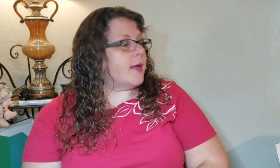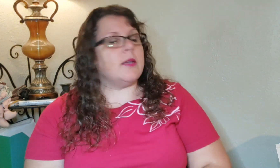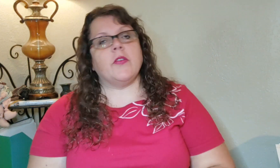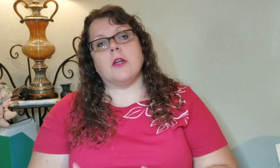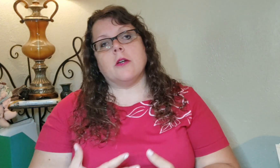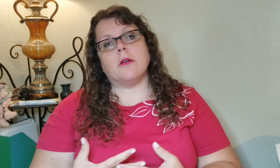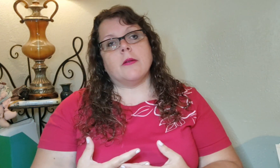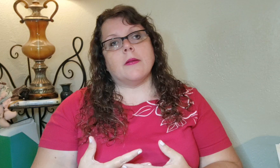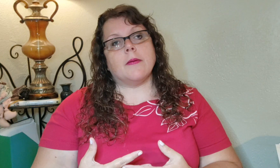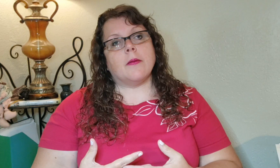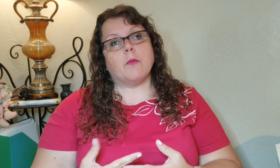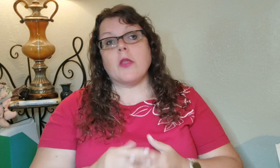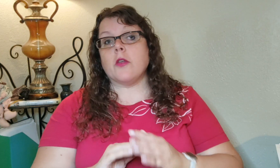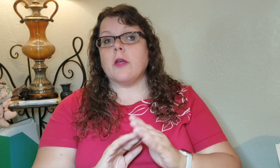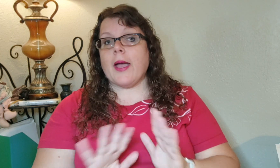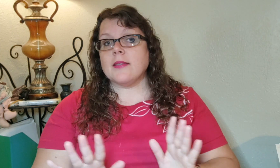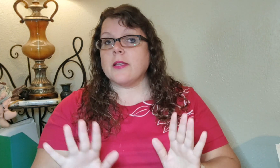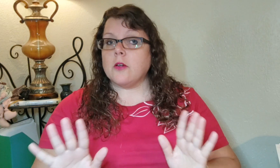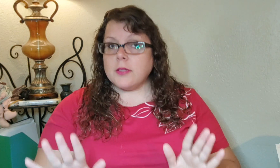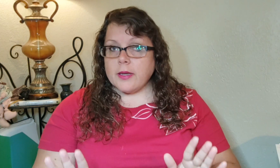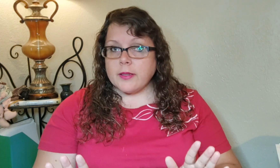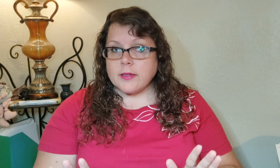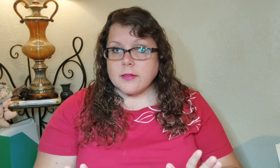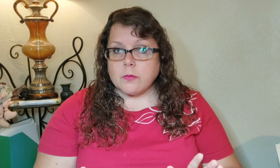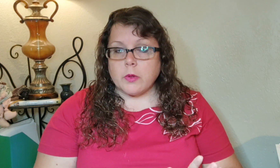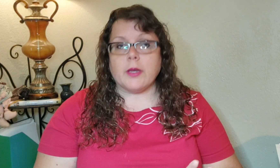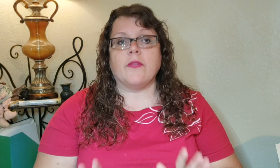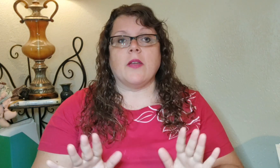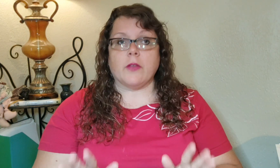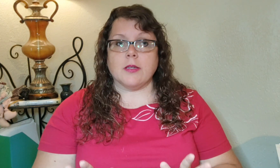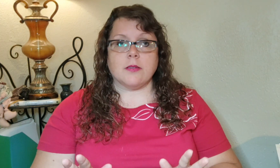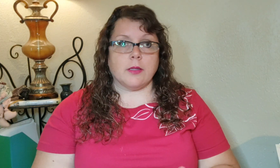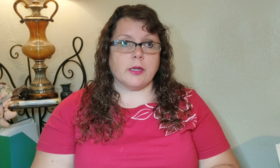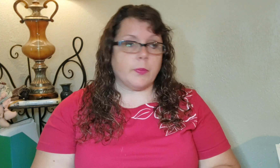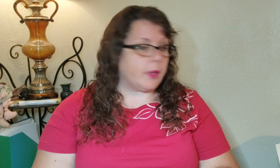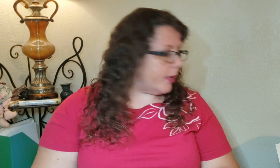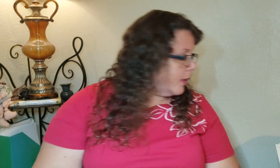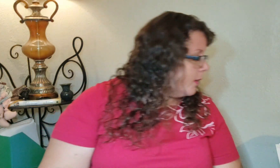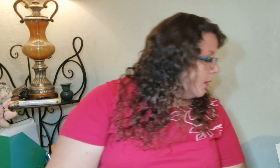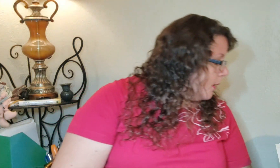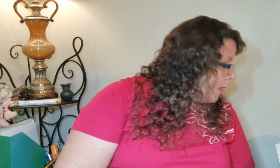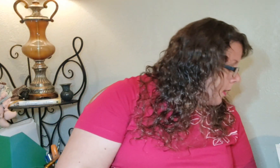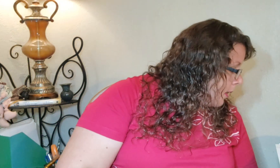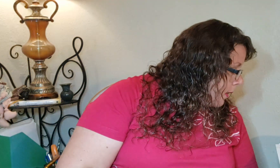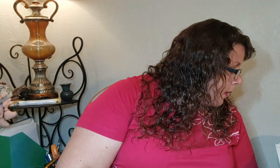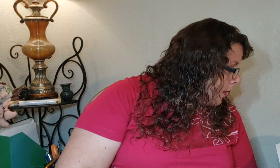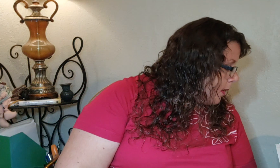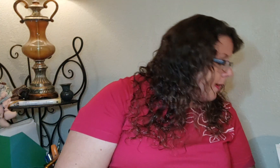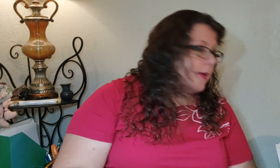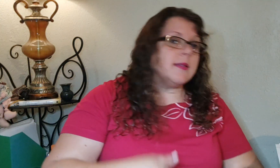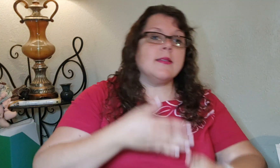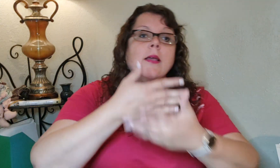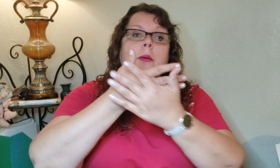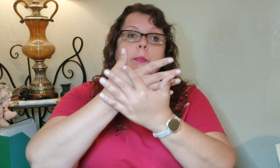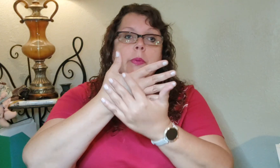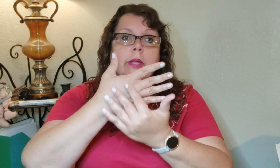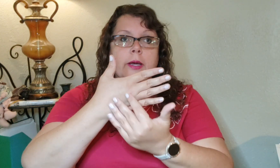And if whether you're asking or telling someone if they've lost a lot of blood, it's